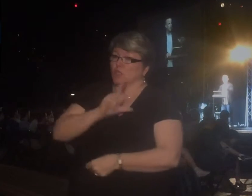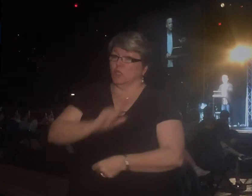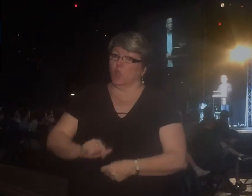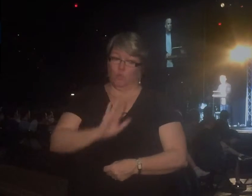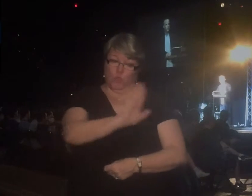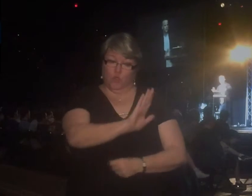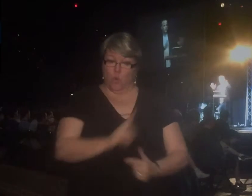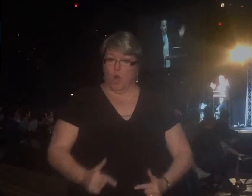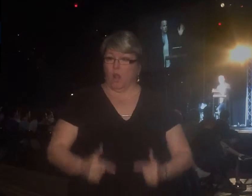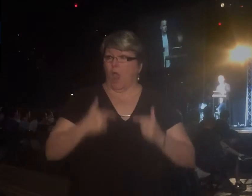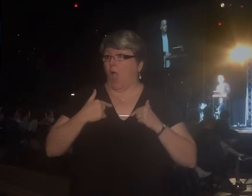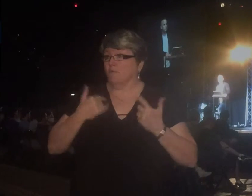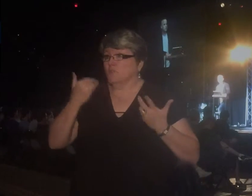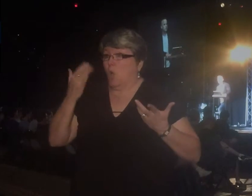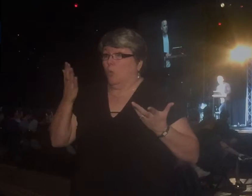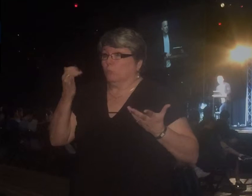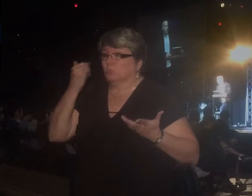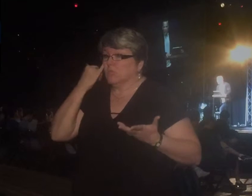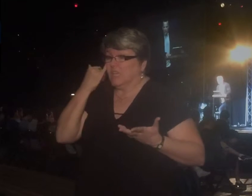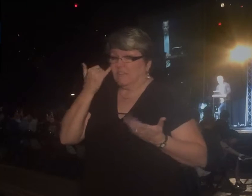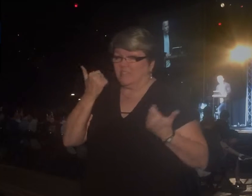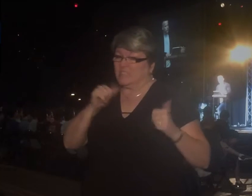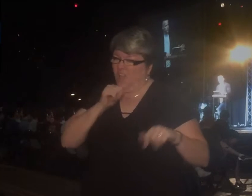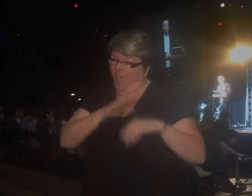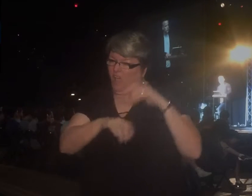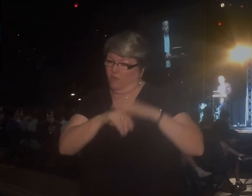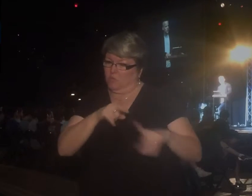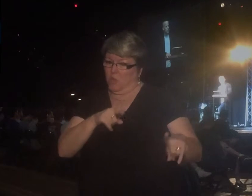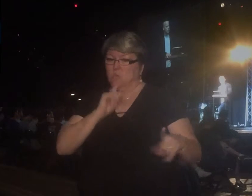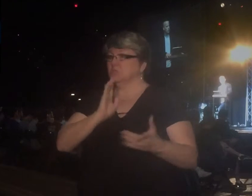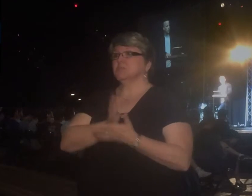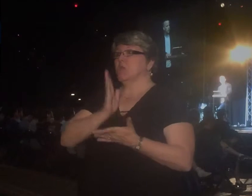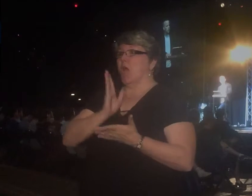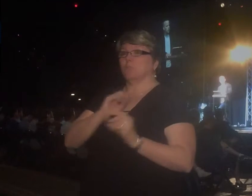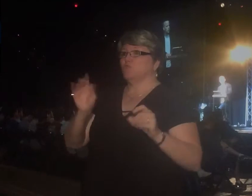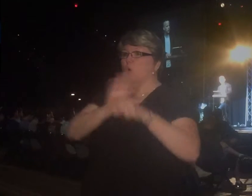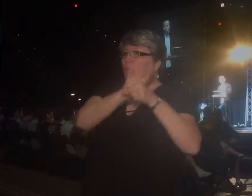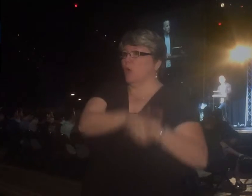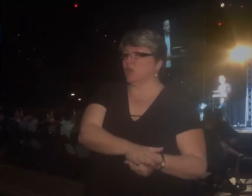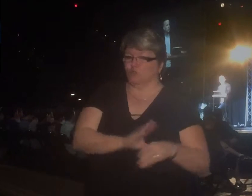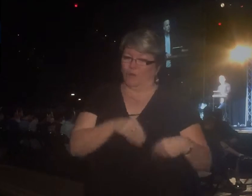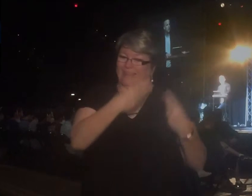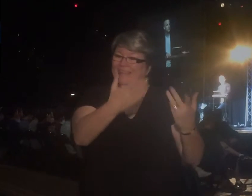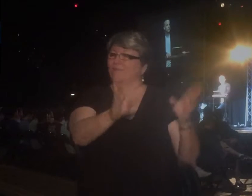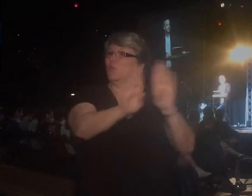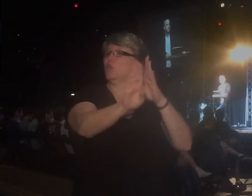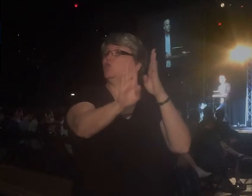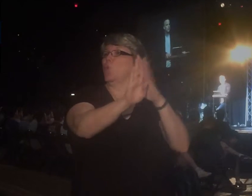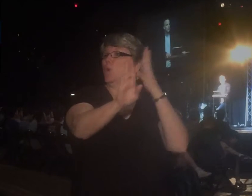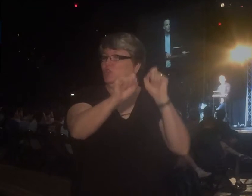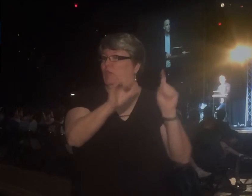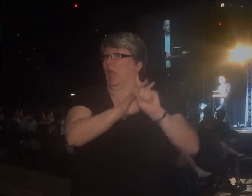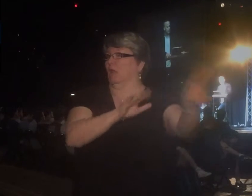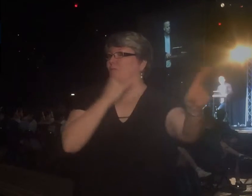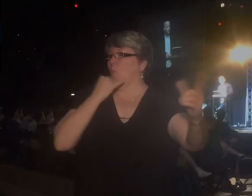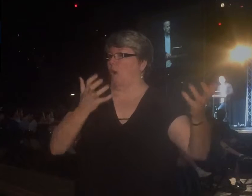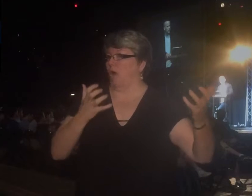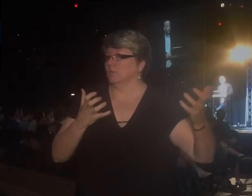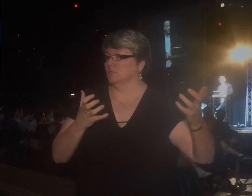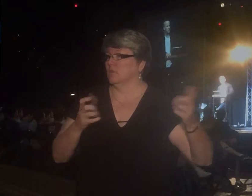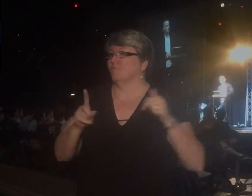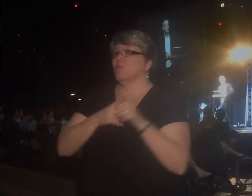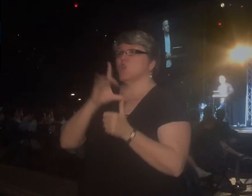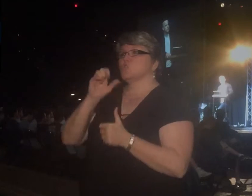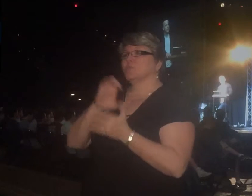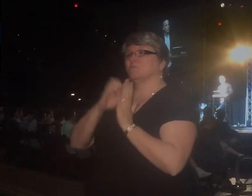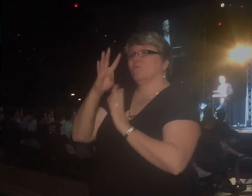Lord with your life. So if this is in any way uncomfortable, we'll just stop. There's no pressure. And you give her a big door out.